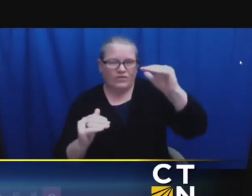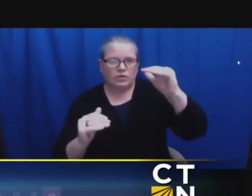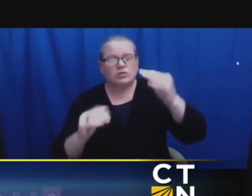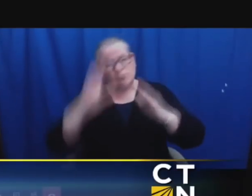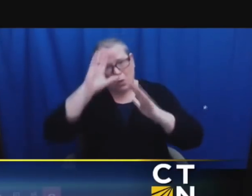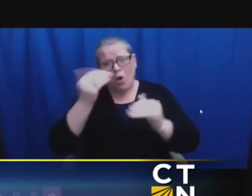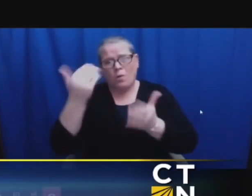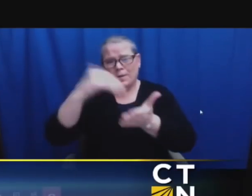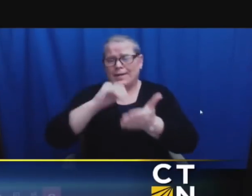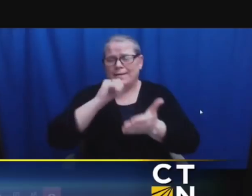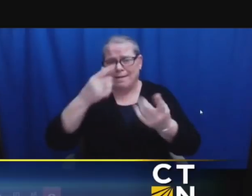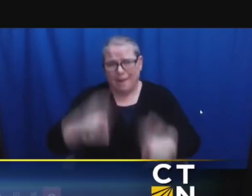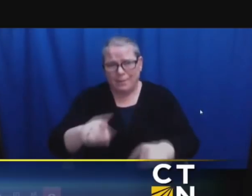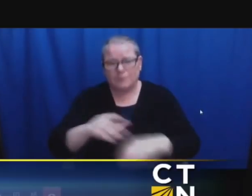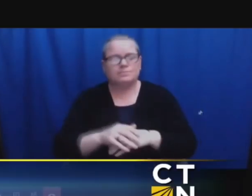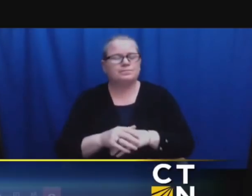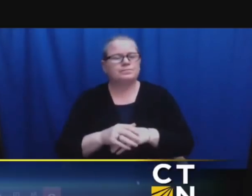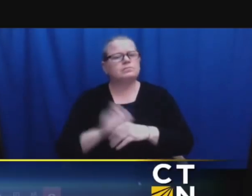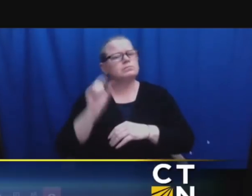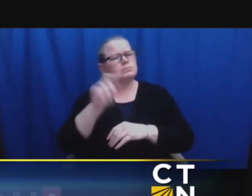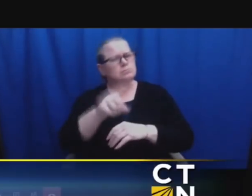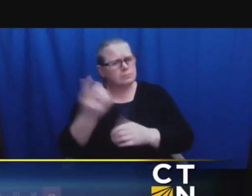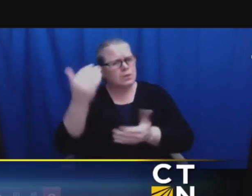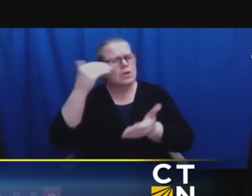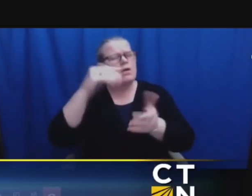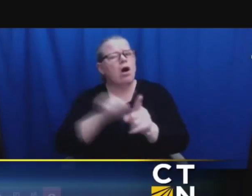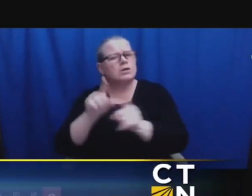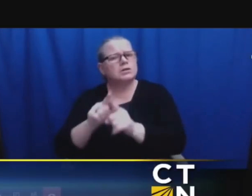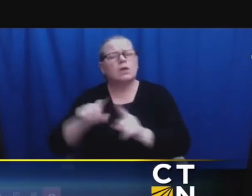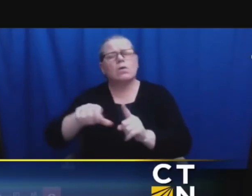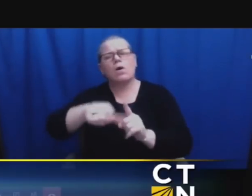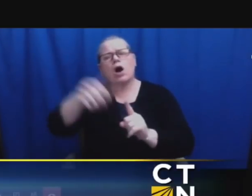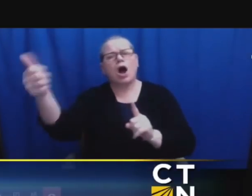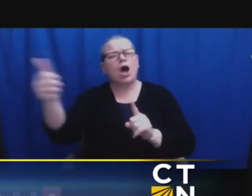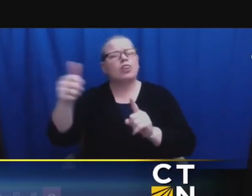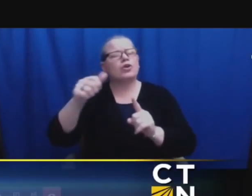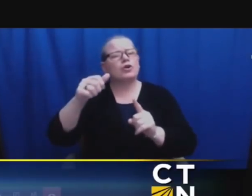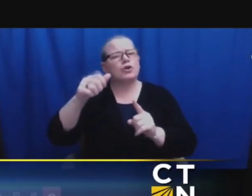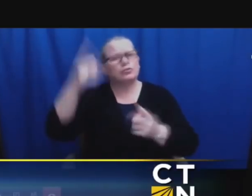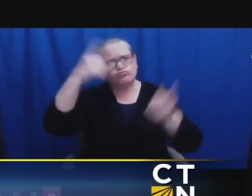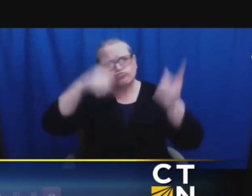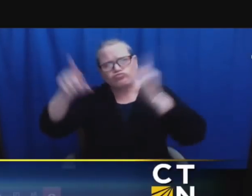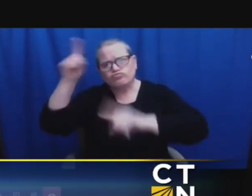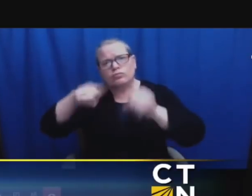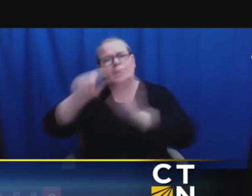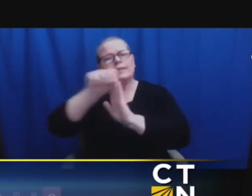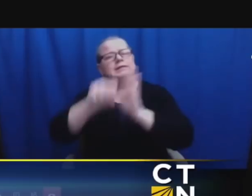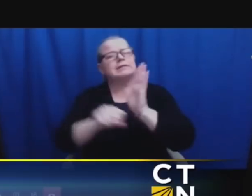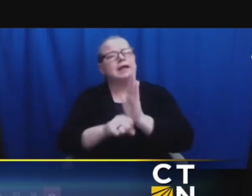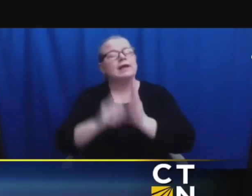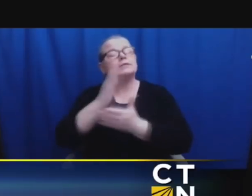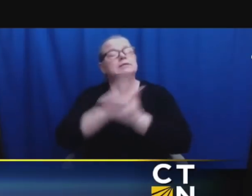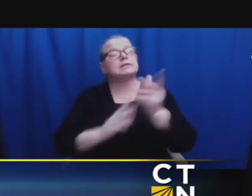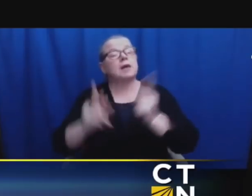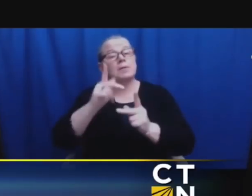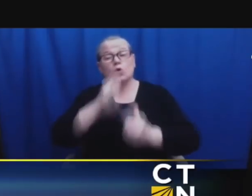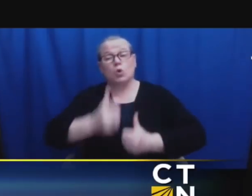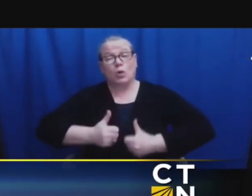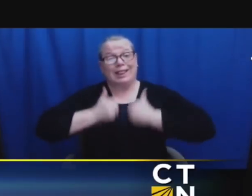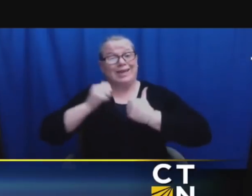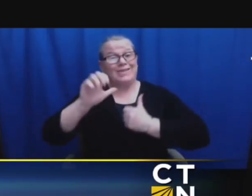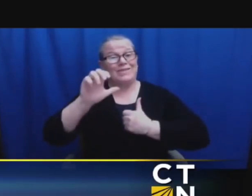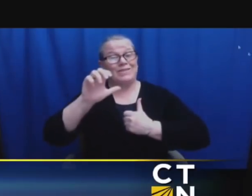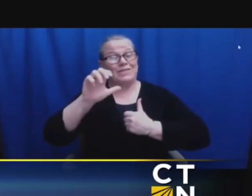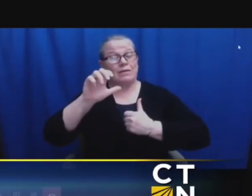have a deal with surrounding states to vaccinate people who work in one state but live in another. Can you tell me how many non-Connecticut residents have